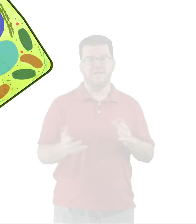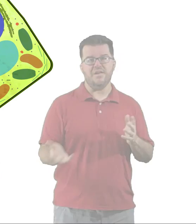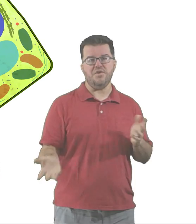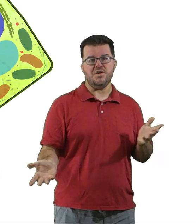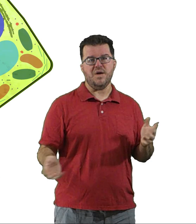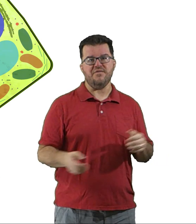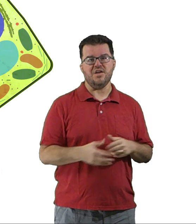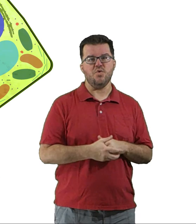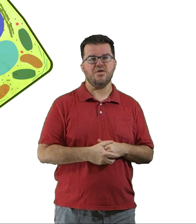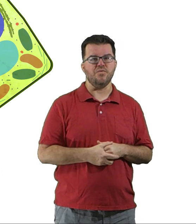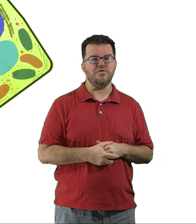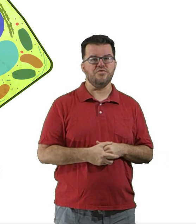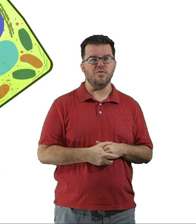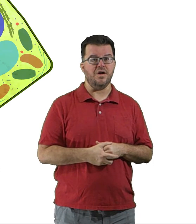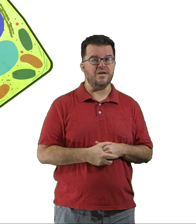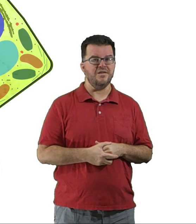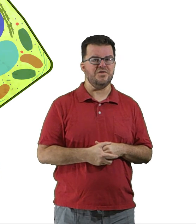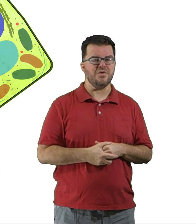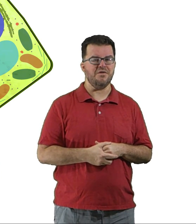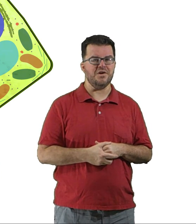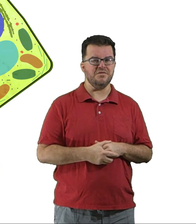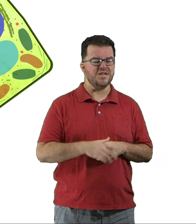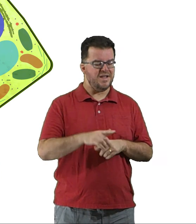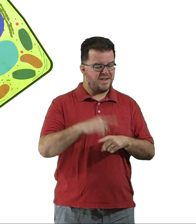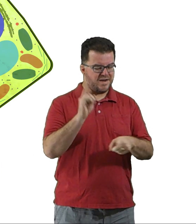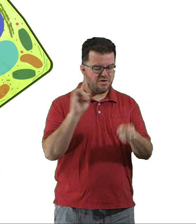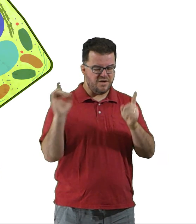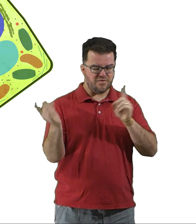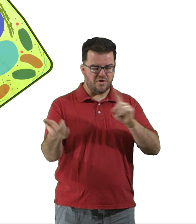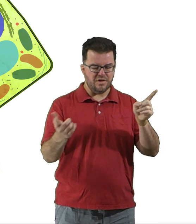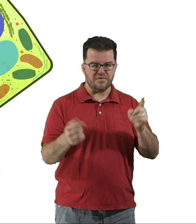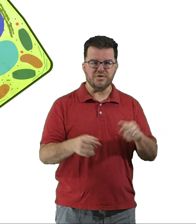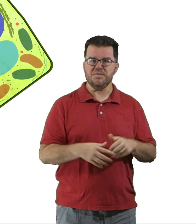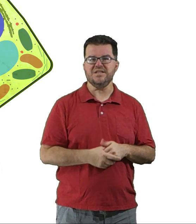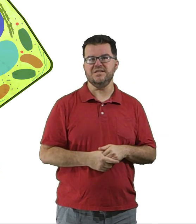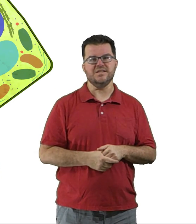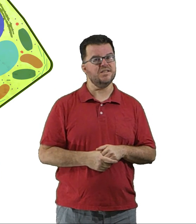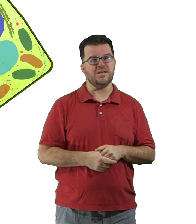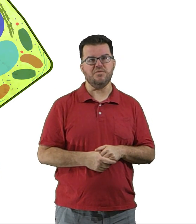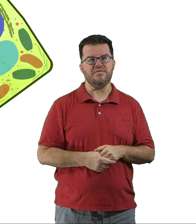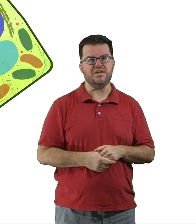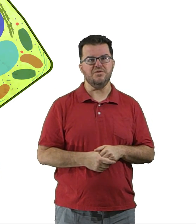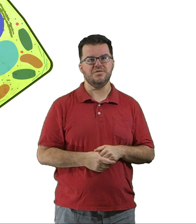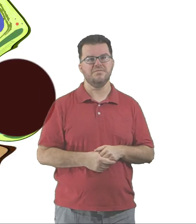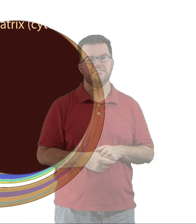And there you have a quick run-through on eukaryotes, and I'll cover all of those pieces in separate videos.